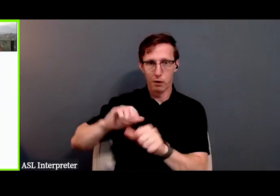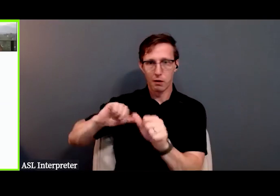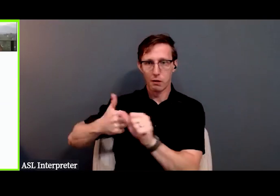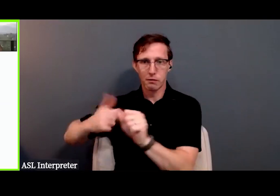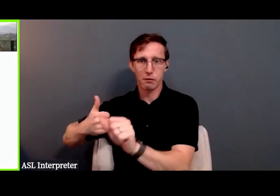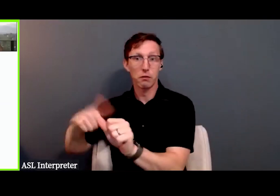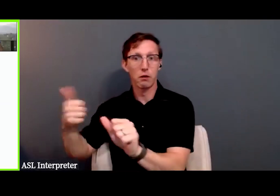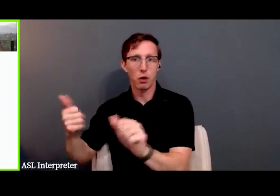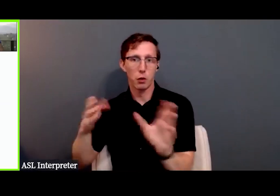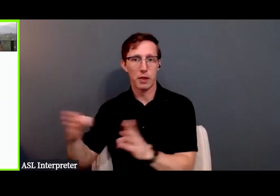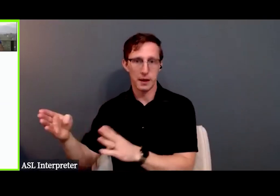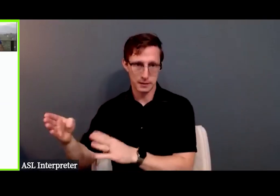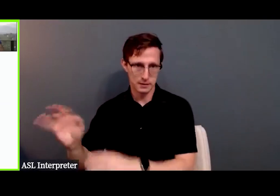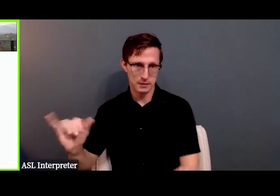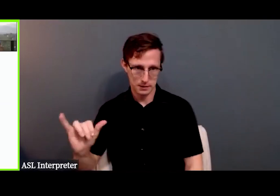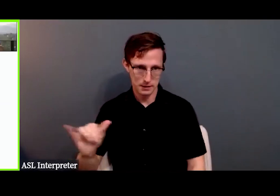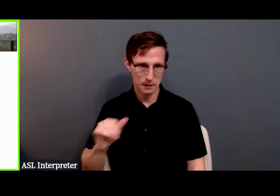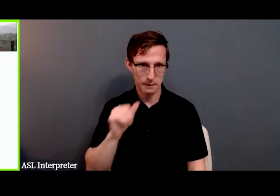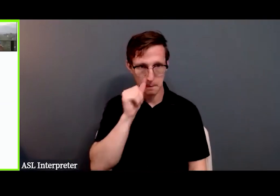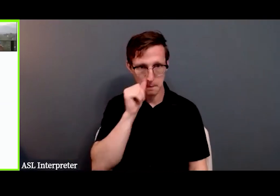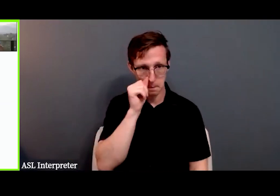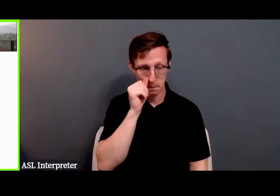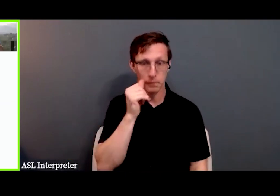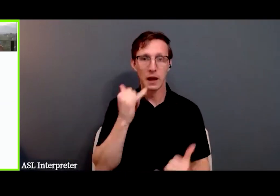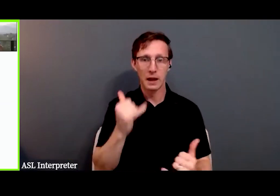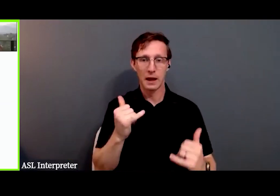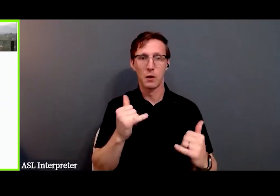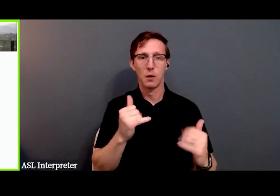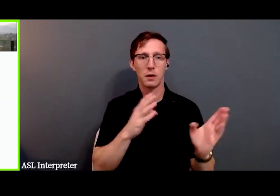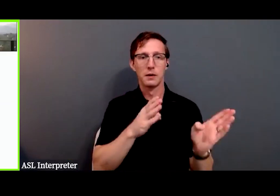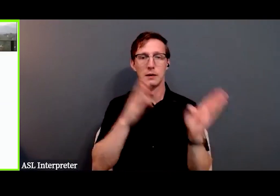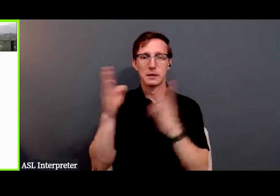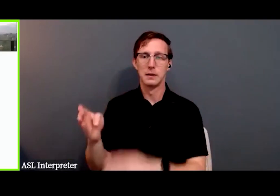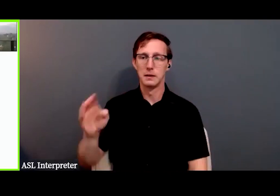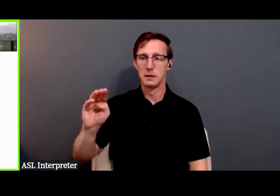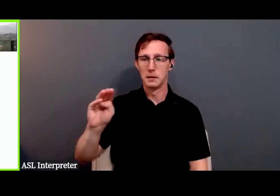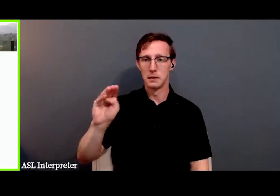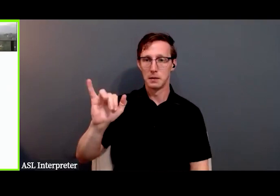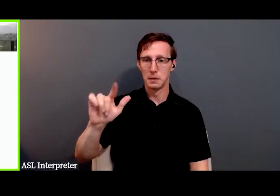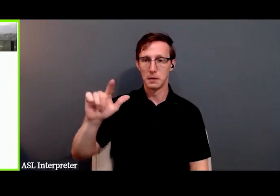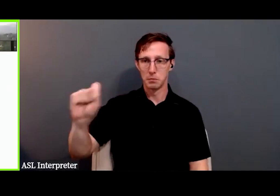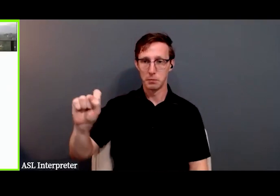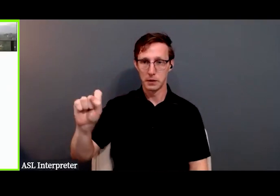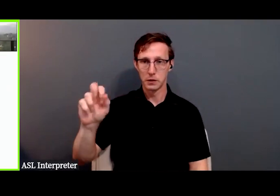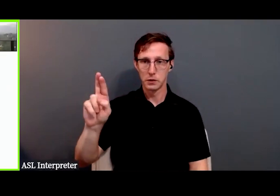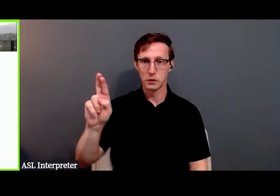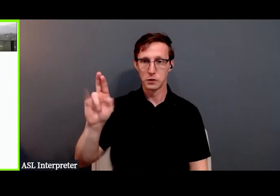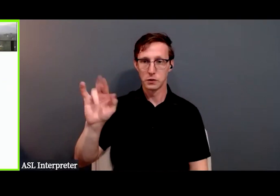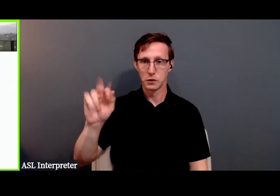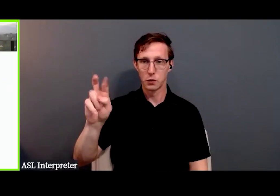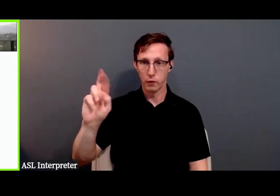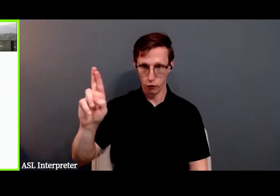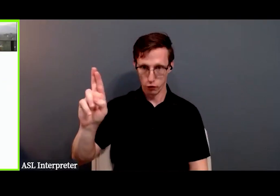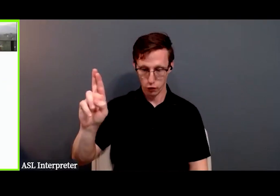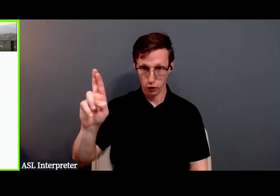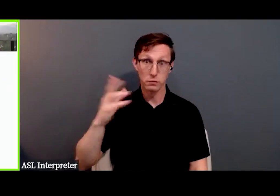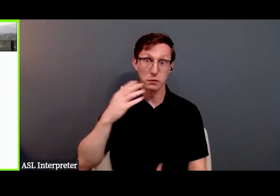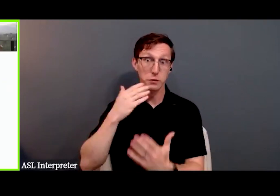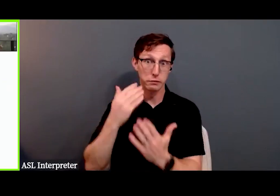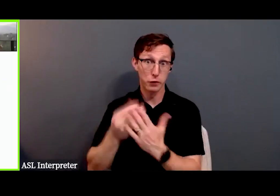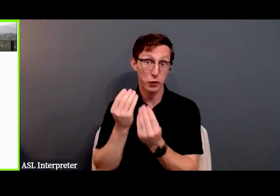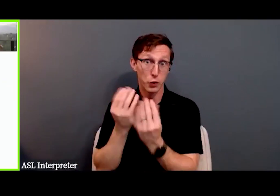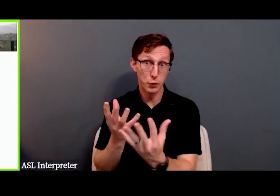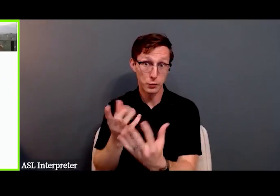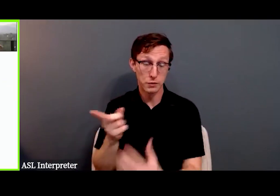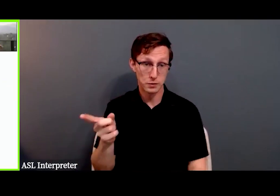So I'm going to move over to Mills River now. We've talked about that a lot. I have some good news from Mills River. Our Mills